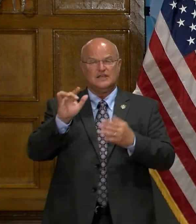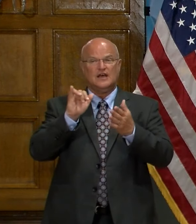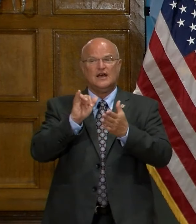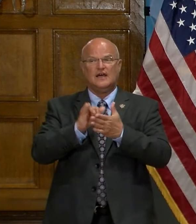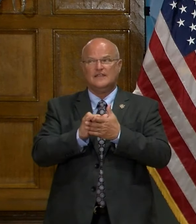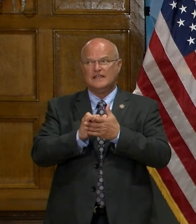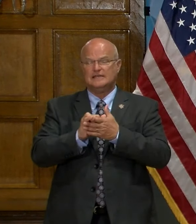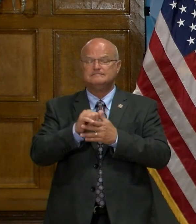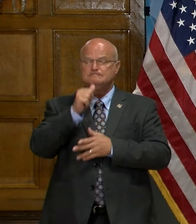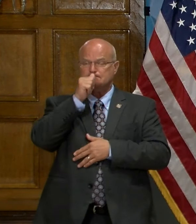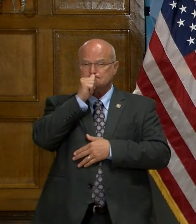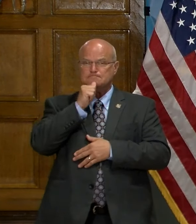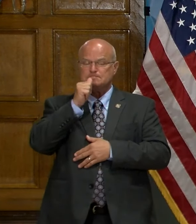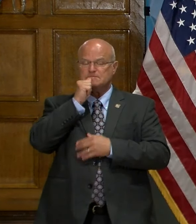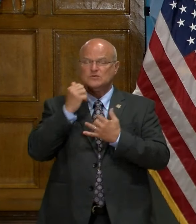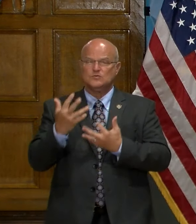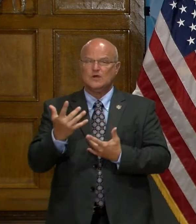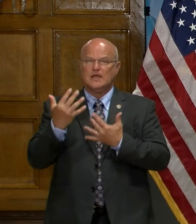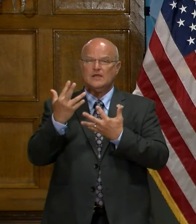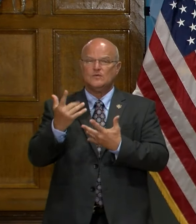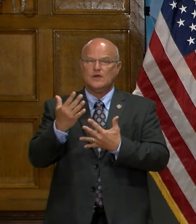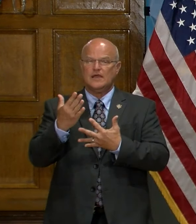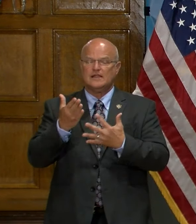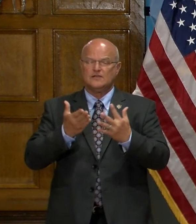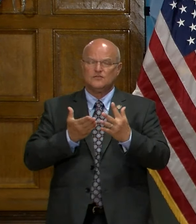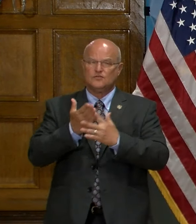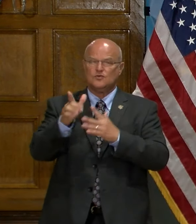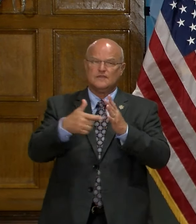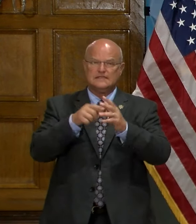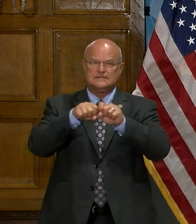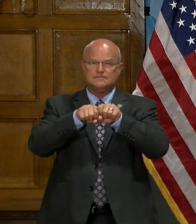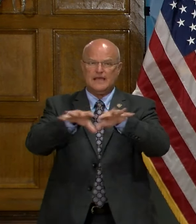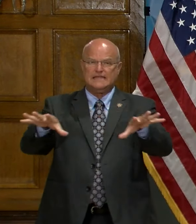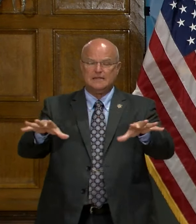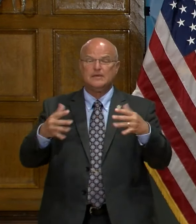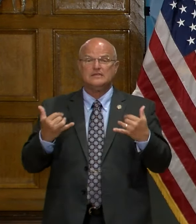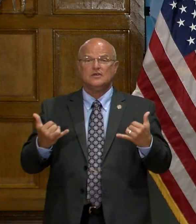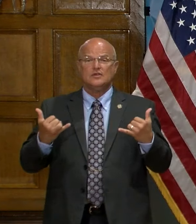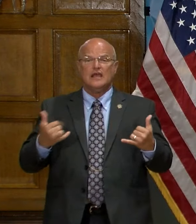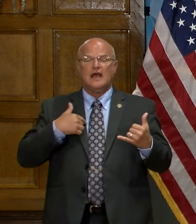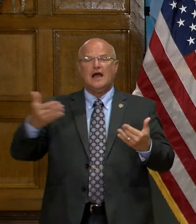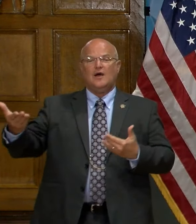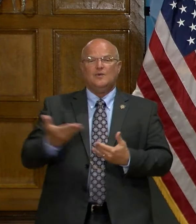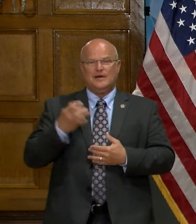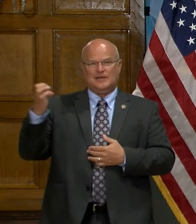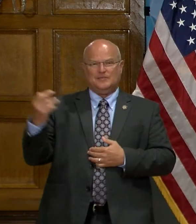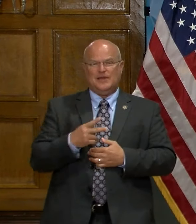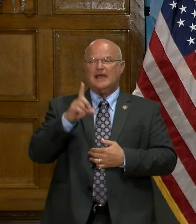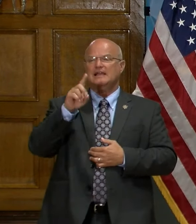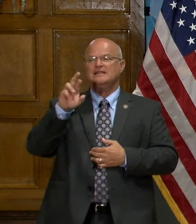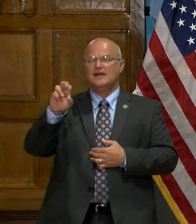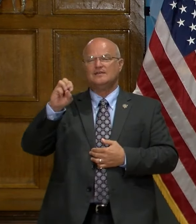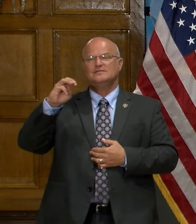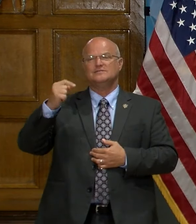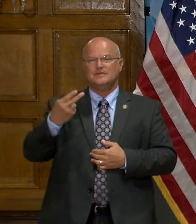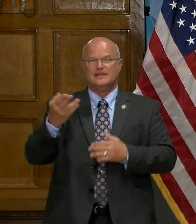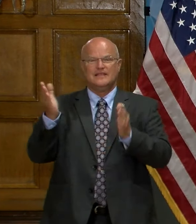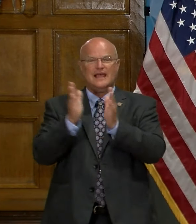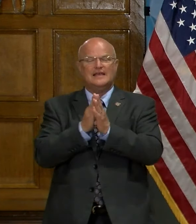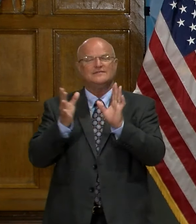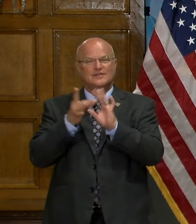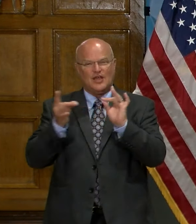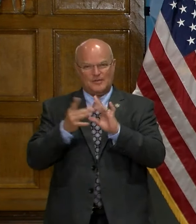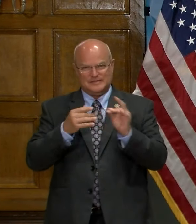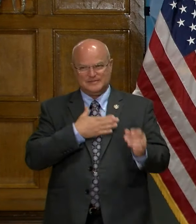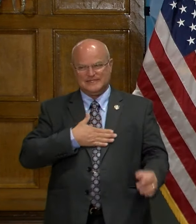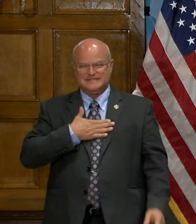have been so patient as we've gone through this pandemic. With this, I welcome back Dr. Smith and ask him for